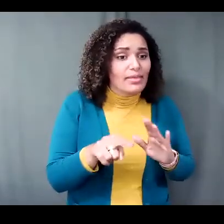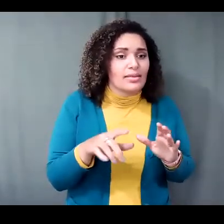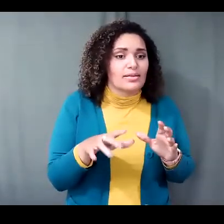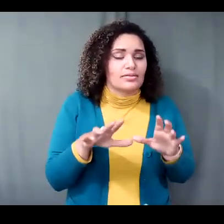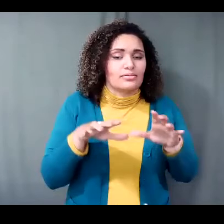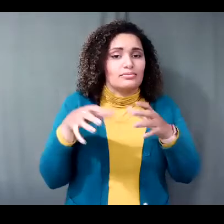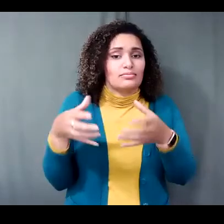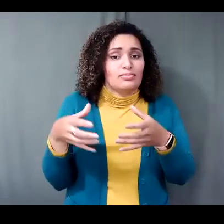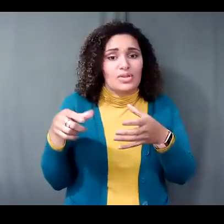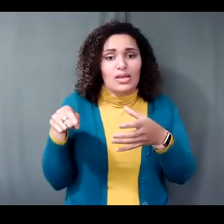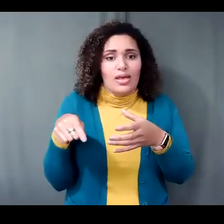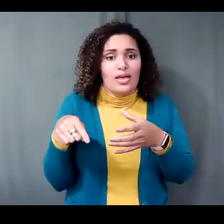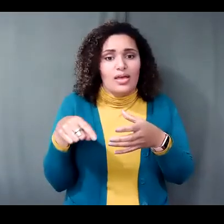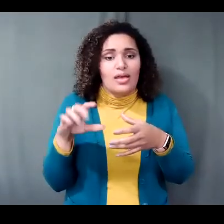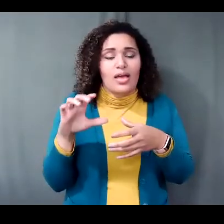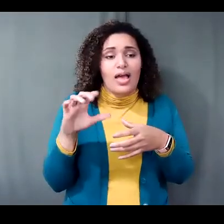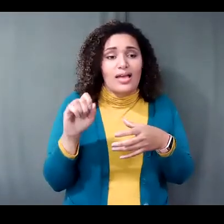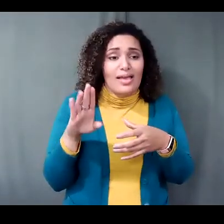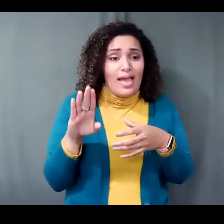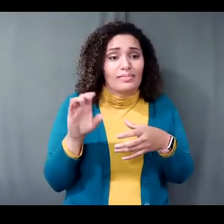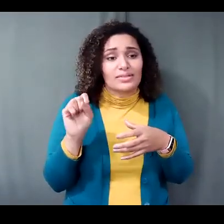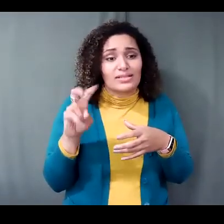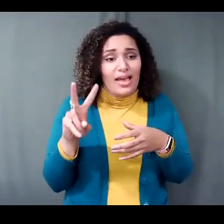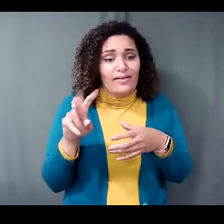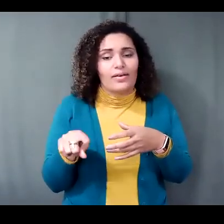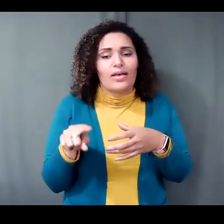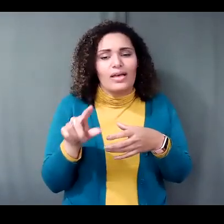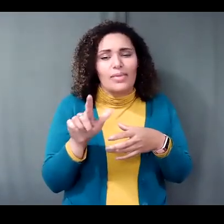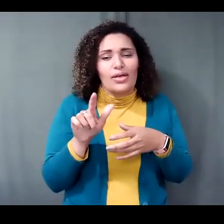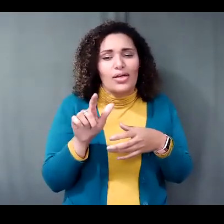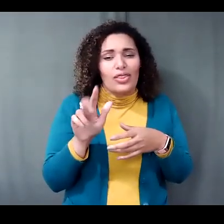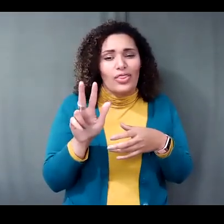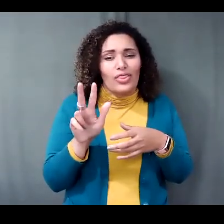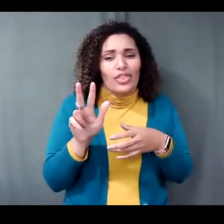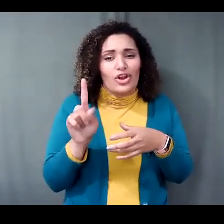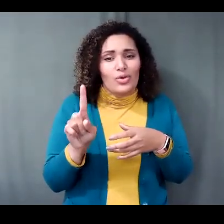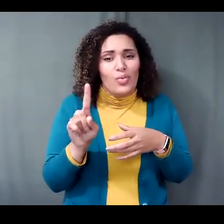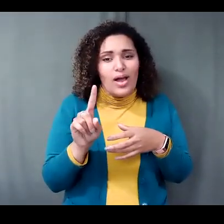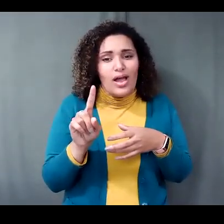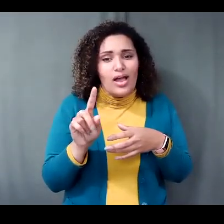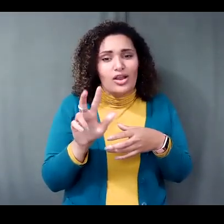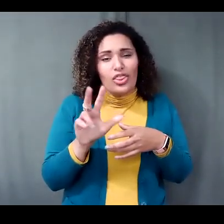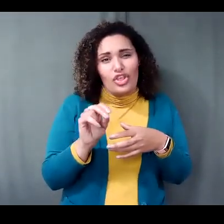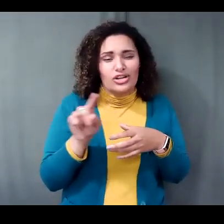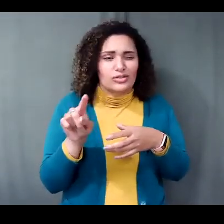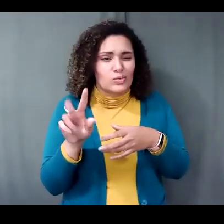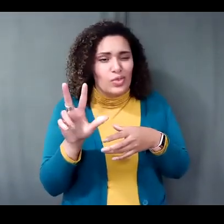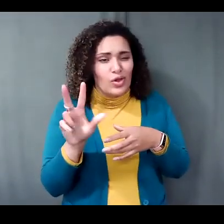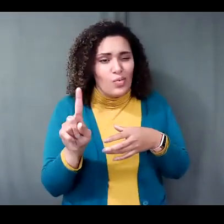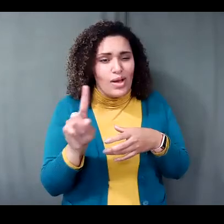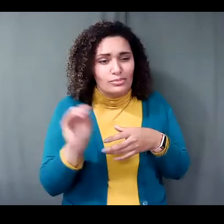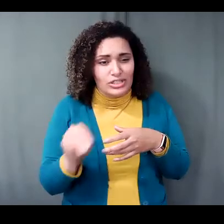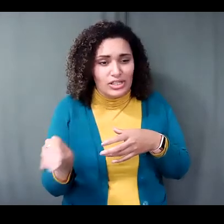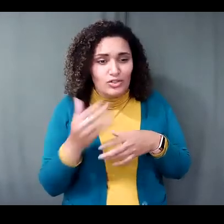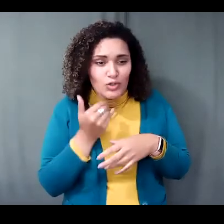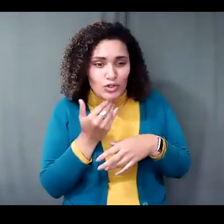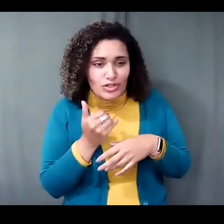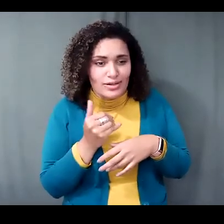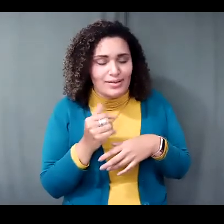Cabernet Sauvignon, and I believe 30 or 31%, 30 to 31% sugar, which is sort of unheard of